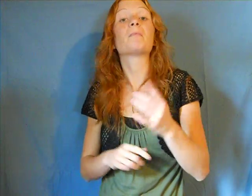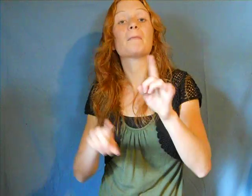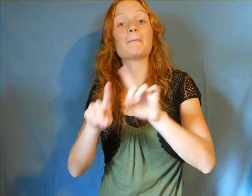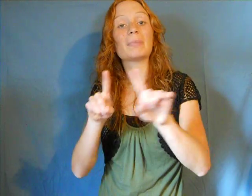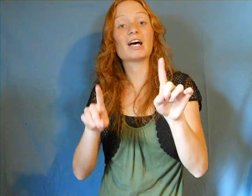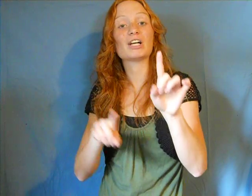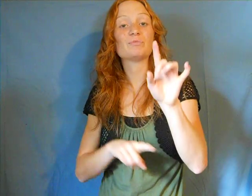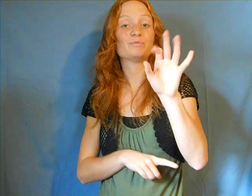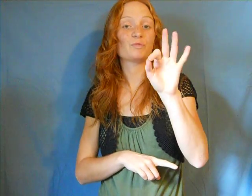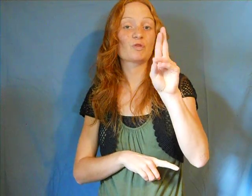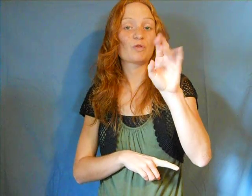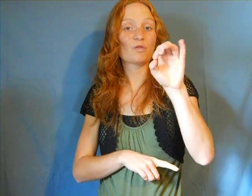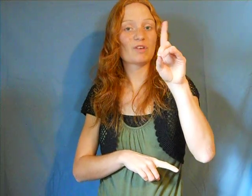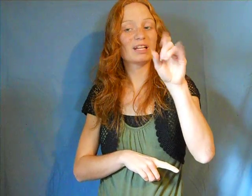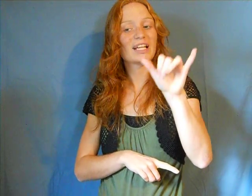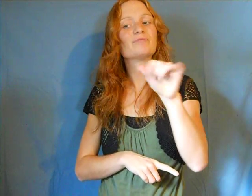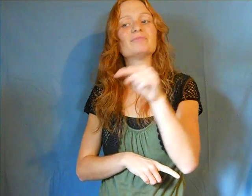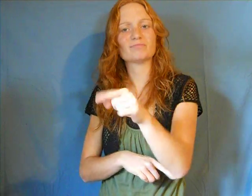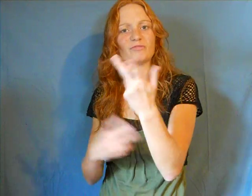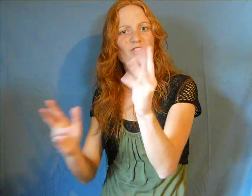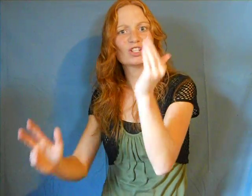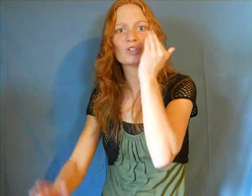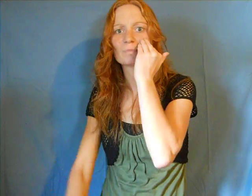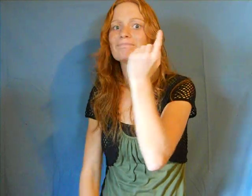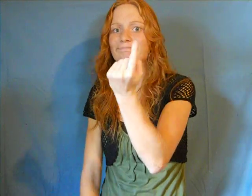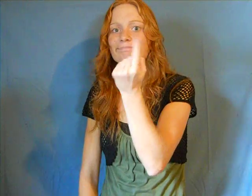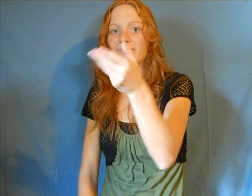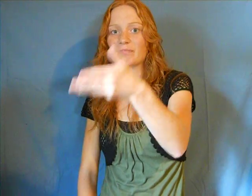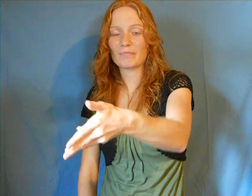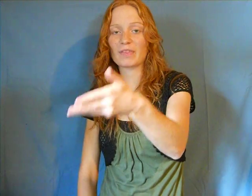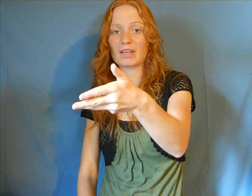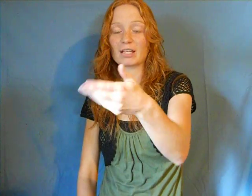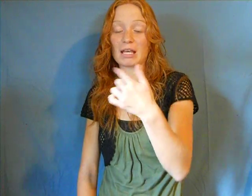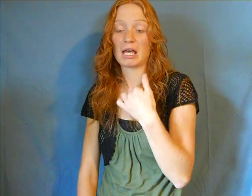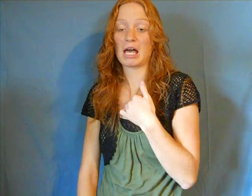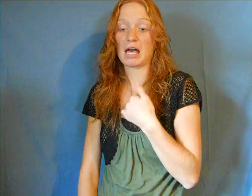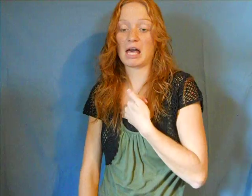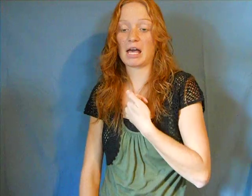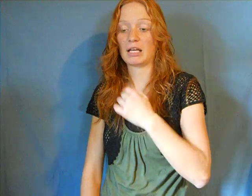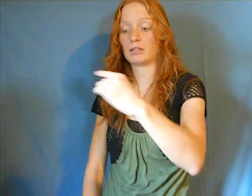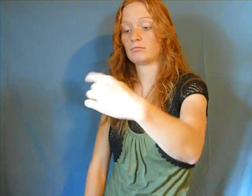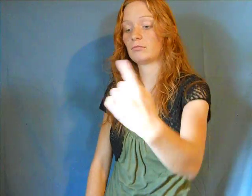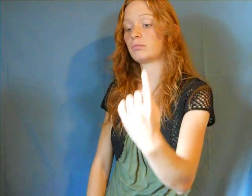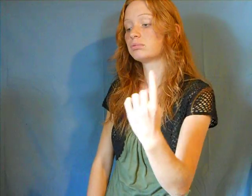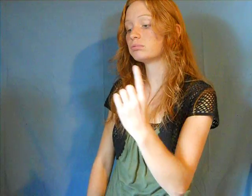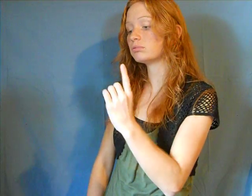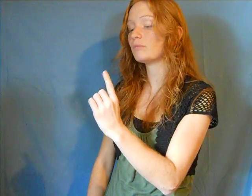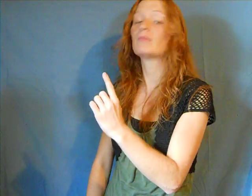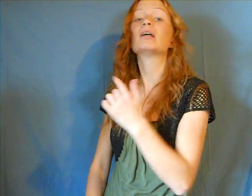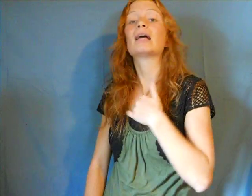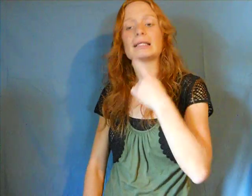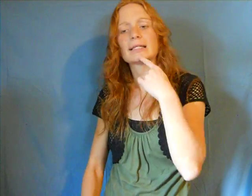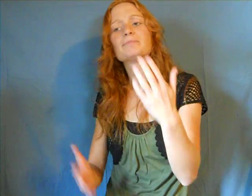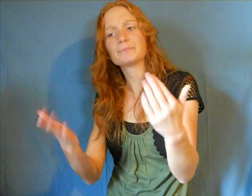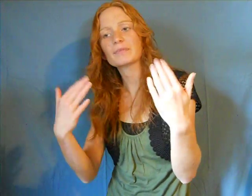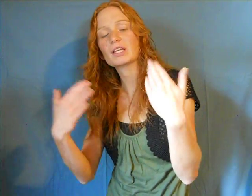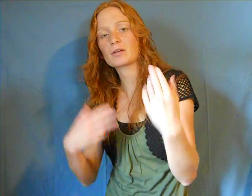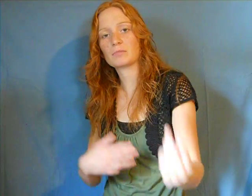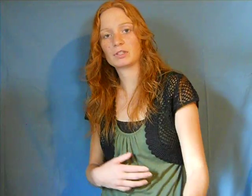I was walking back up toward the house, and he just wouldn't leave the fence and said, all right, Friday, come on. I'll take you out. Come out loose, and I'll show you there's nothing there.